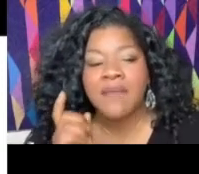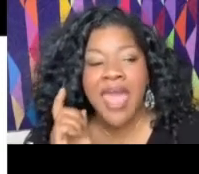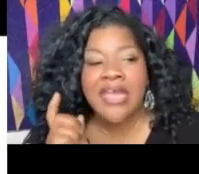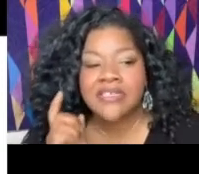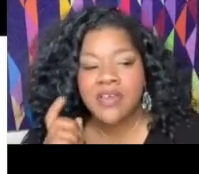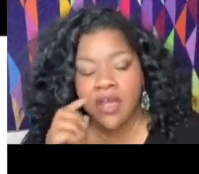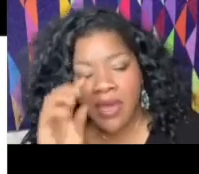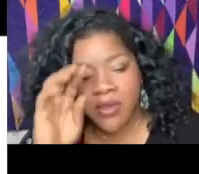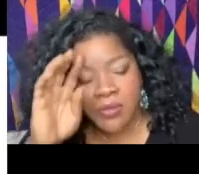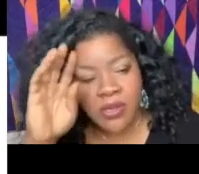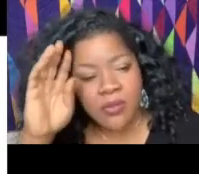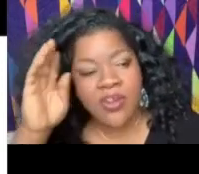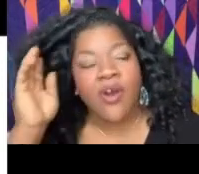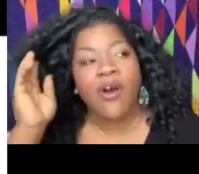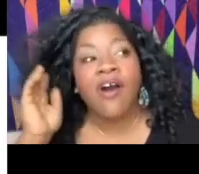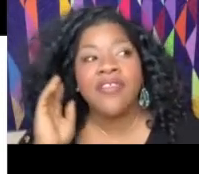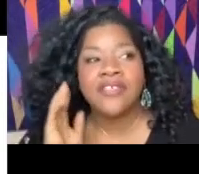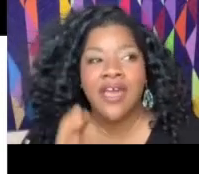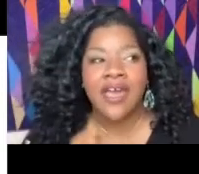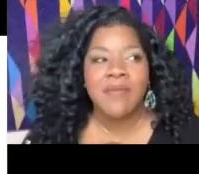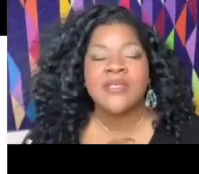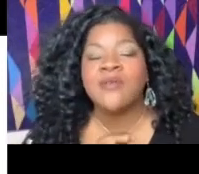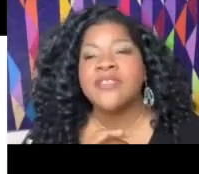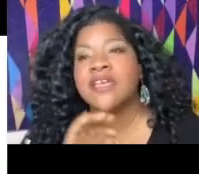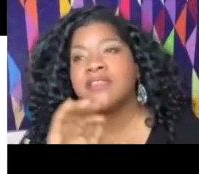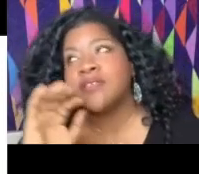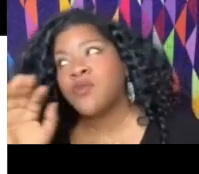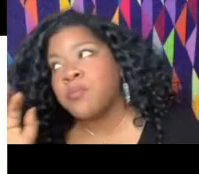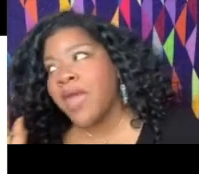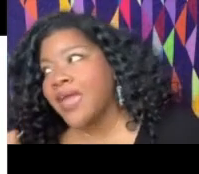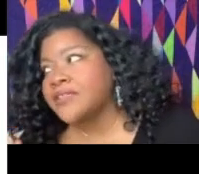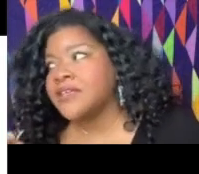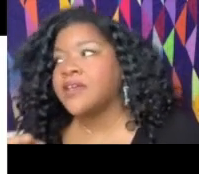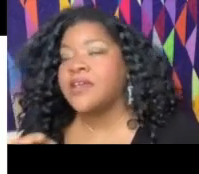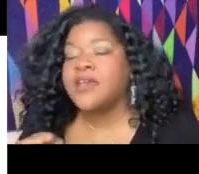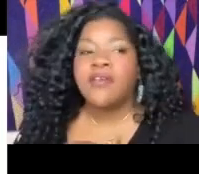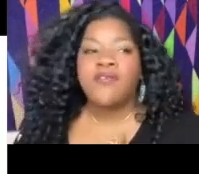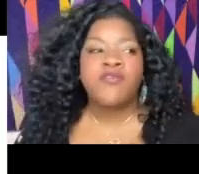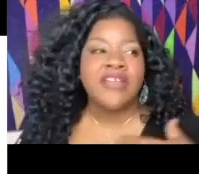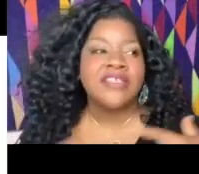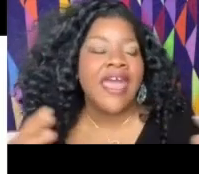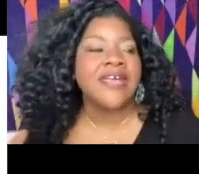Because I'm asked to talk about community work all the time, as though it's like this romantic,